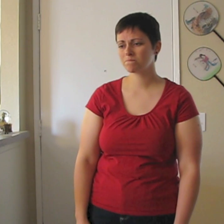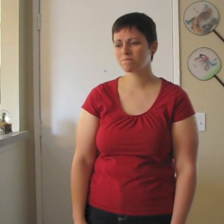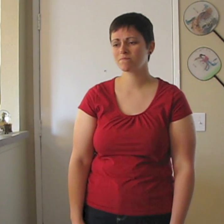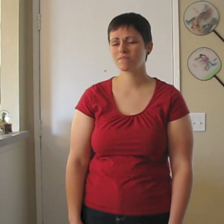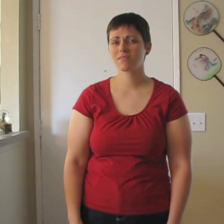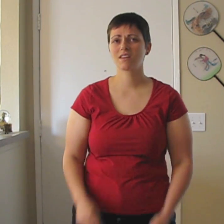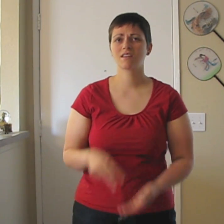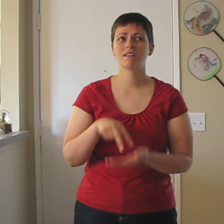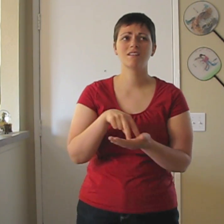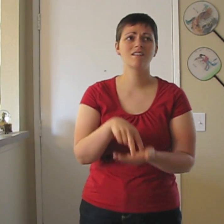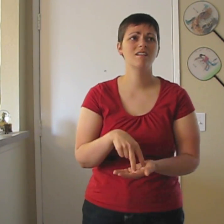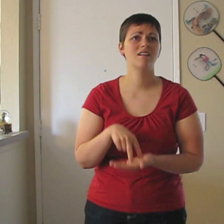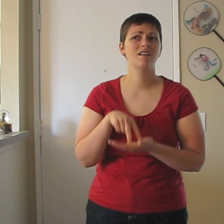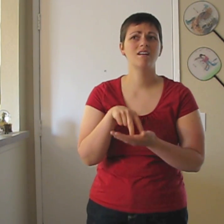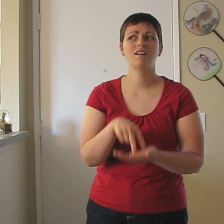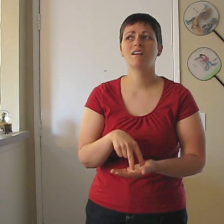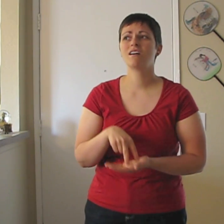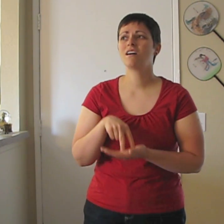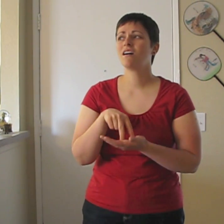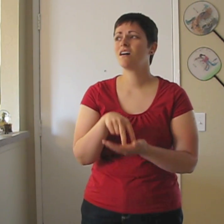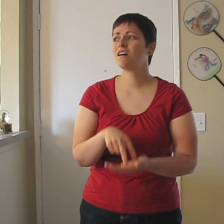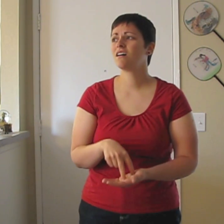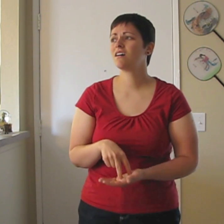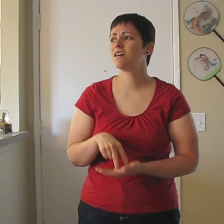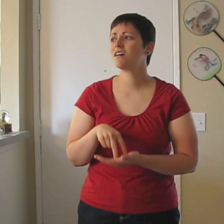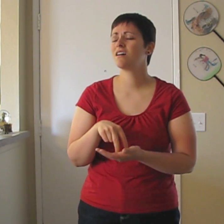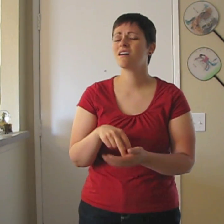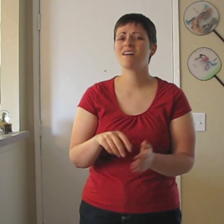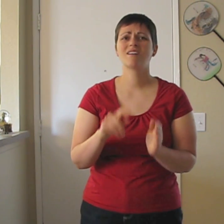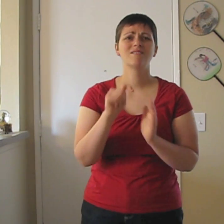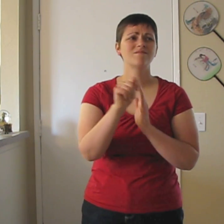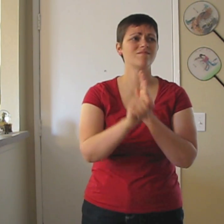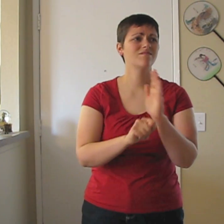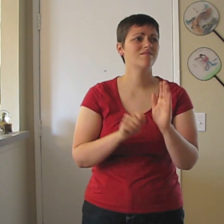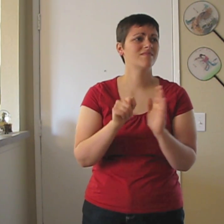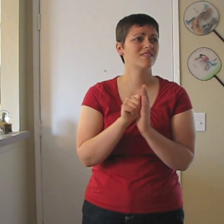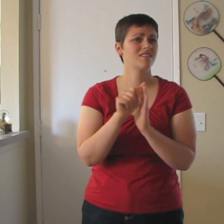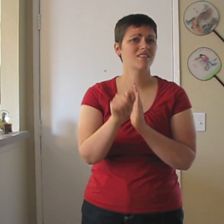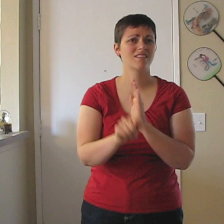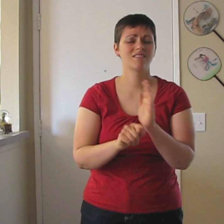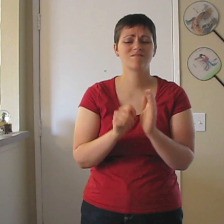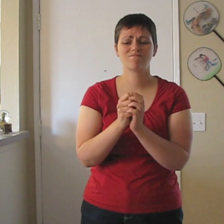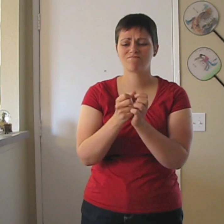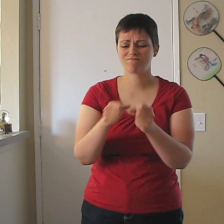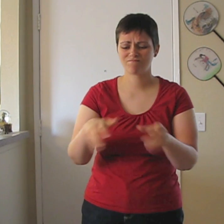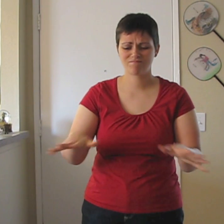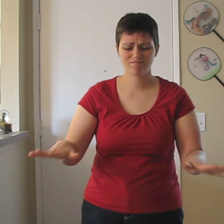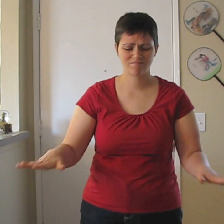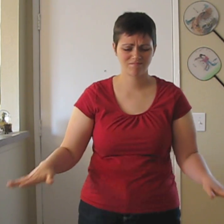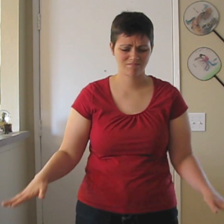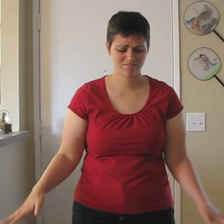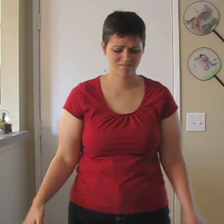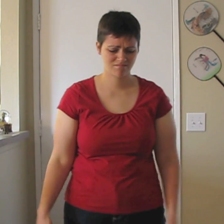died. I stood for what seemed like years. I'd lost all sense